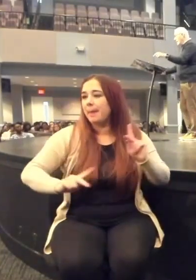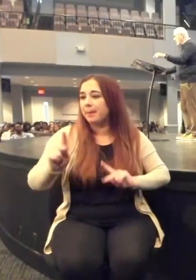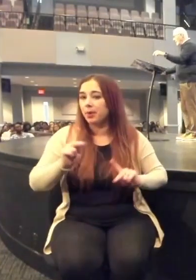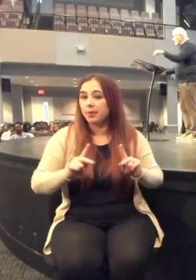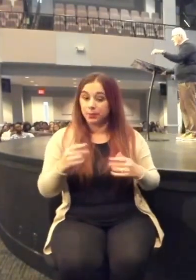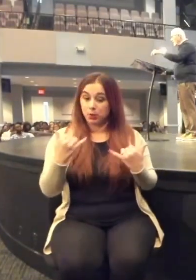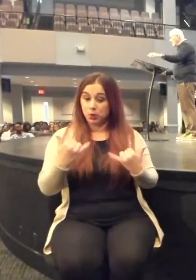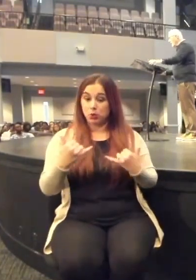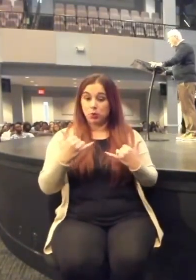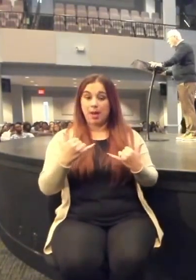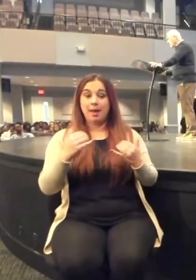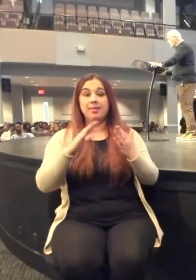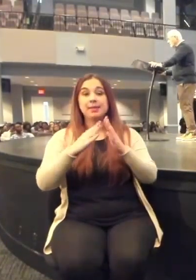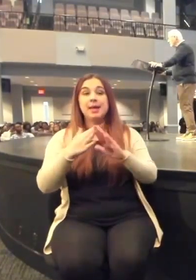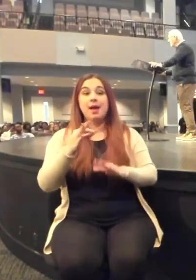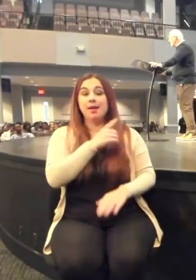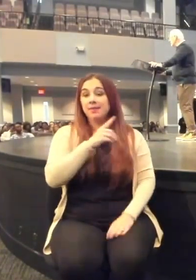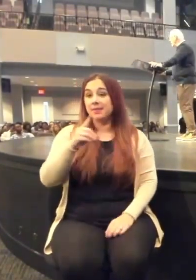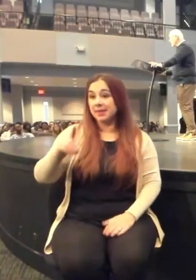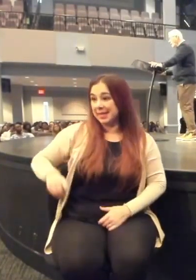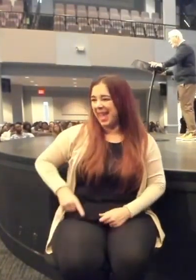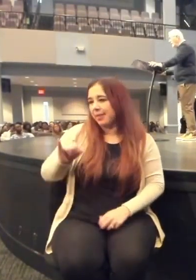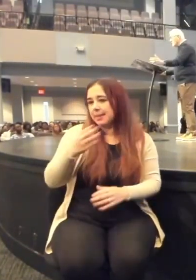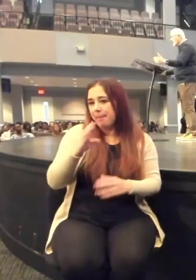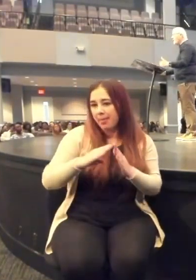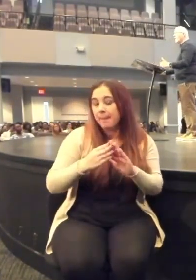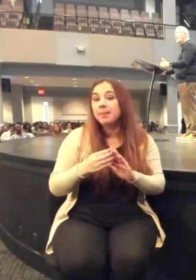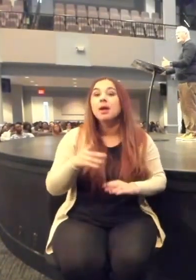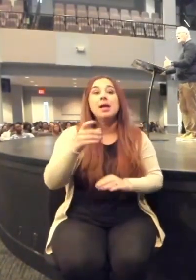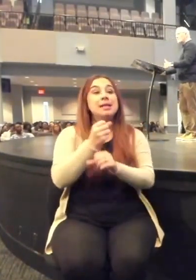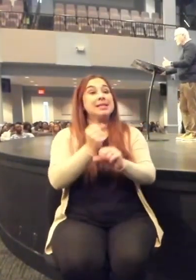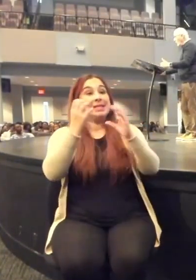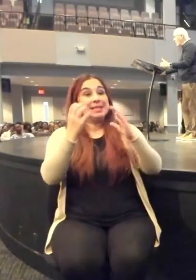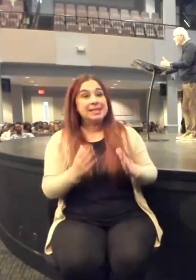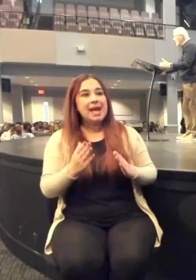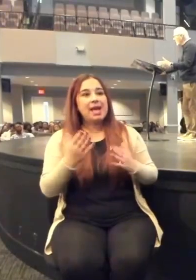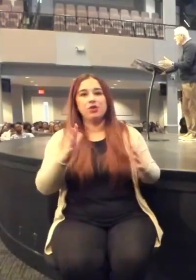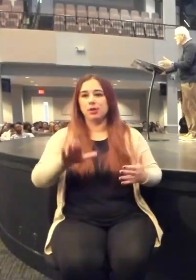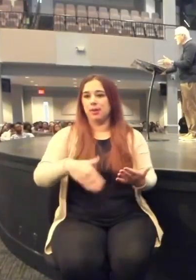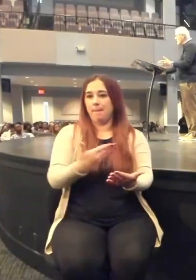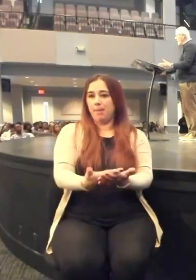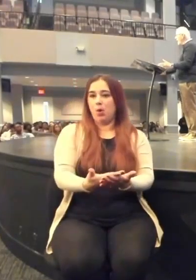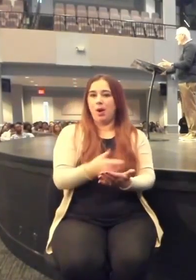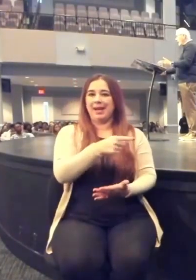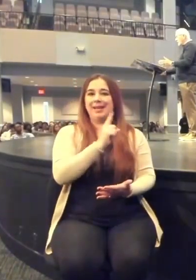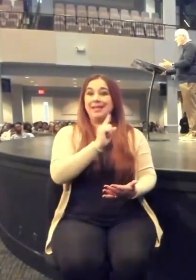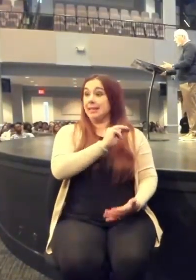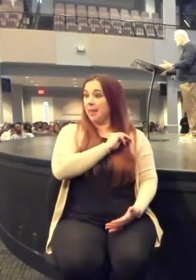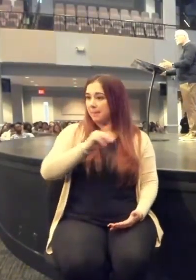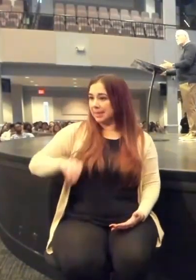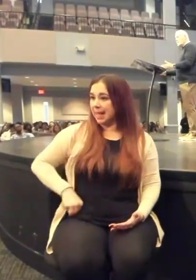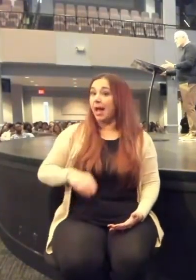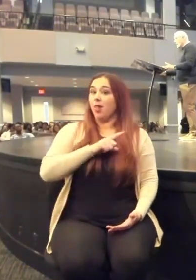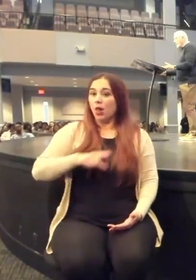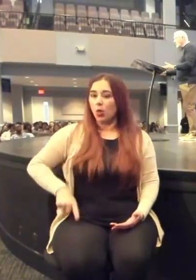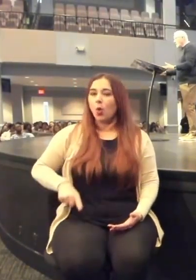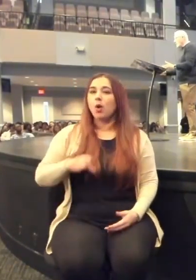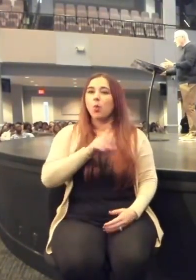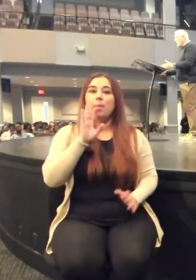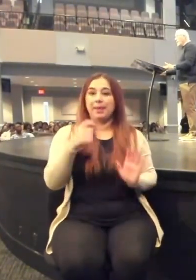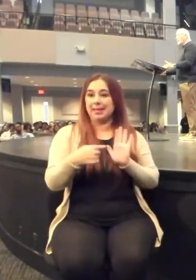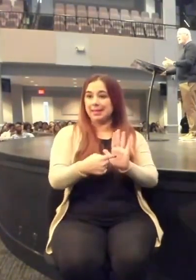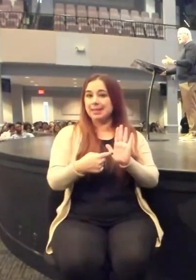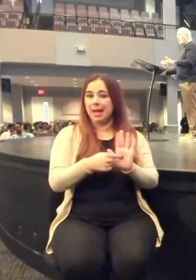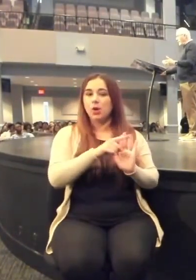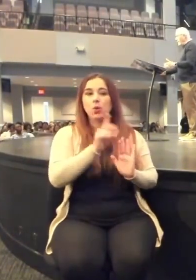Today, in the town of David, that's Bethlehem, a Savior has been born to you. He is the Messiah, the Lord. This will be a sign to you.